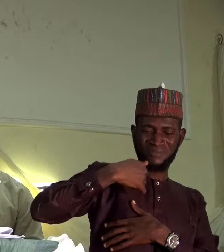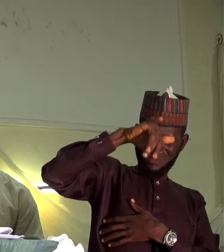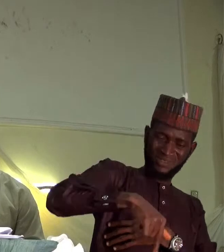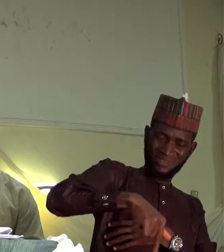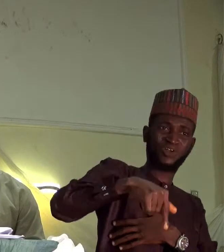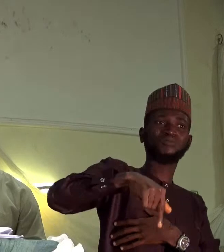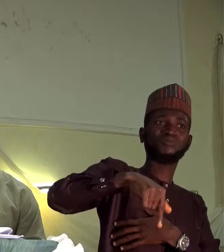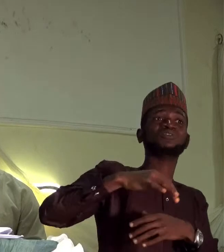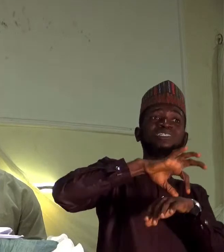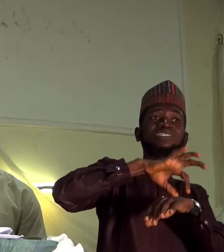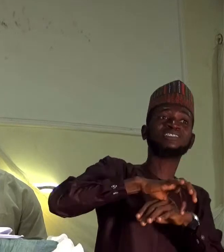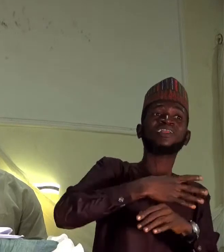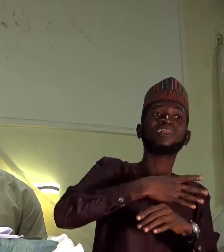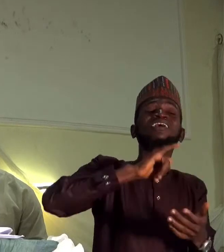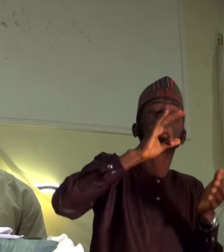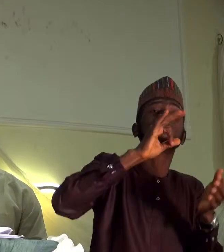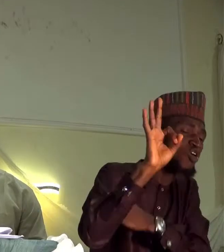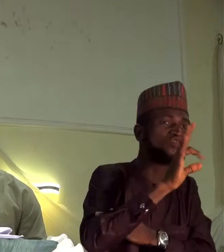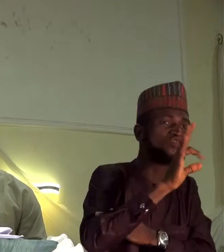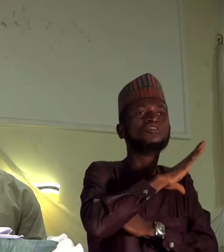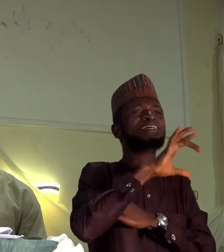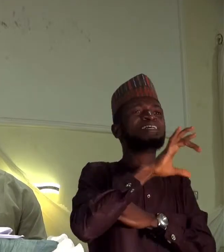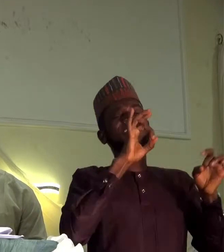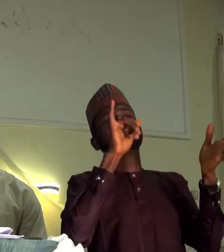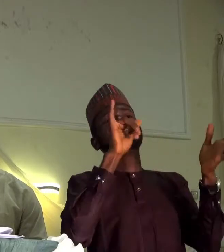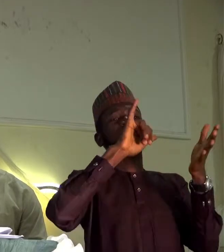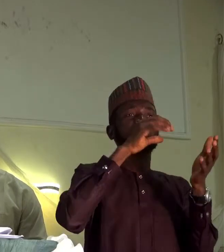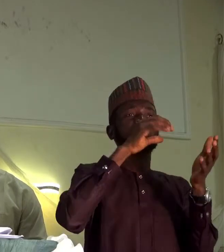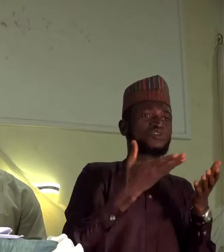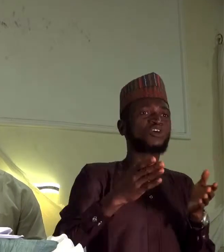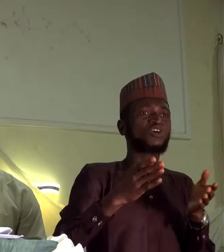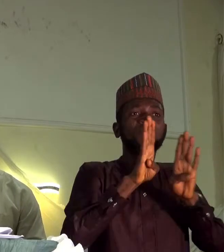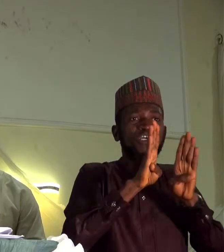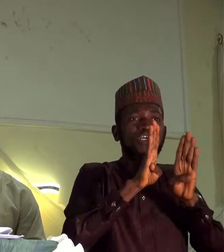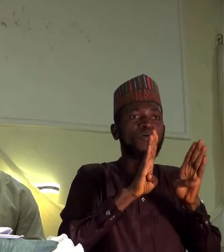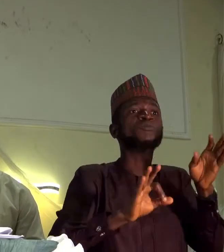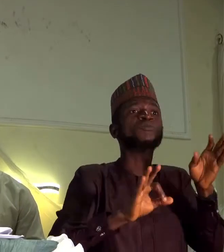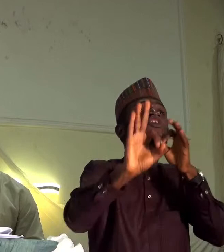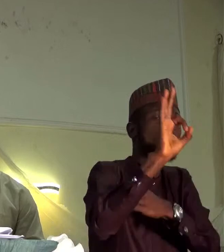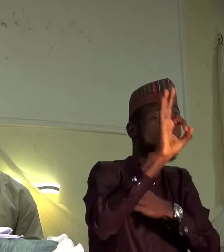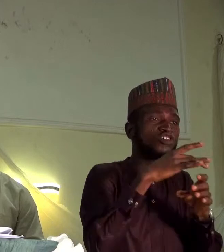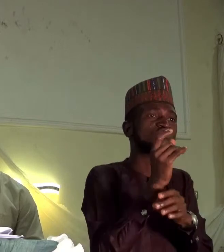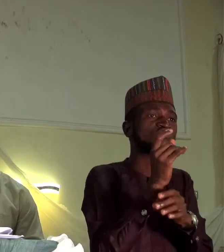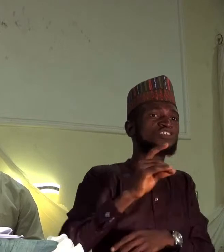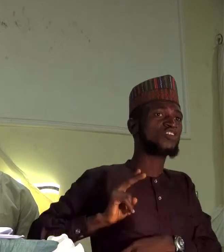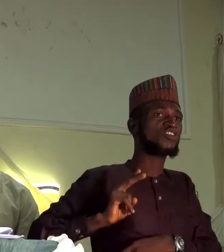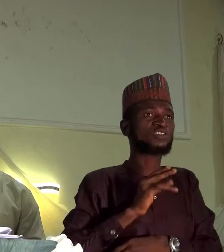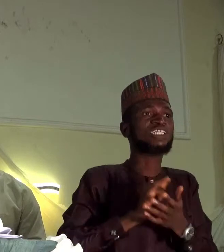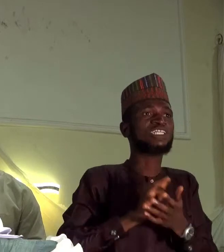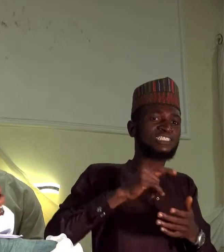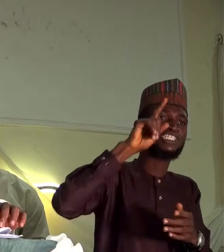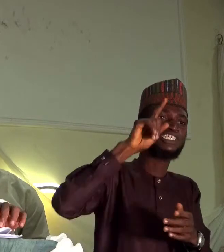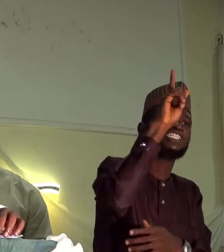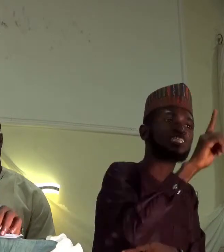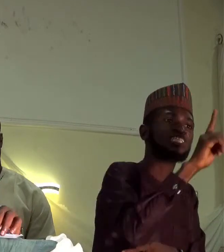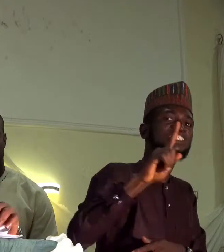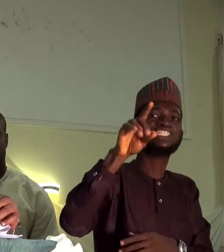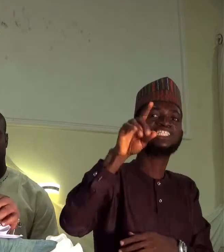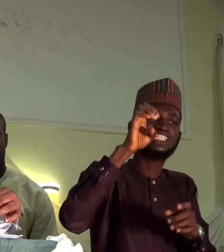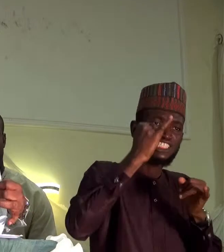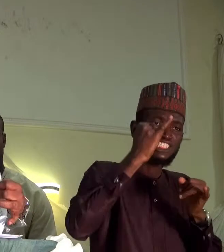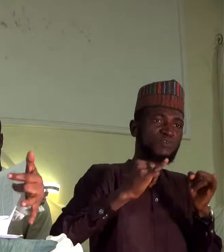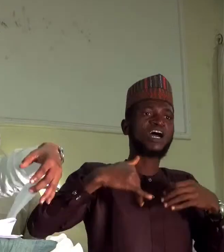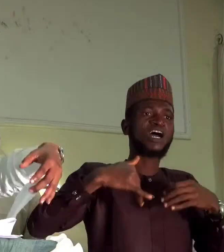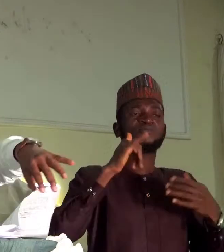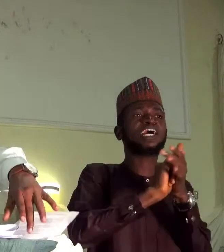si fe ko ri be eda Tolorun de mi ateyin Olorun fe ko je pe on kaluku wa that self esteem ko kaluku wa kanini lara re ni